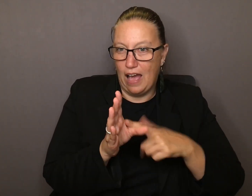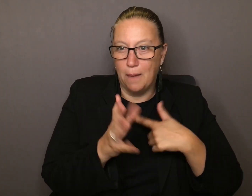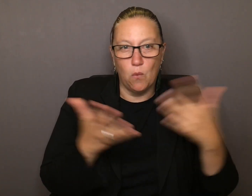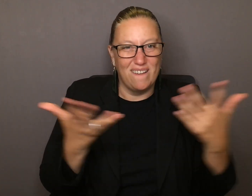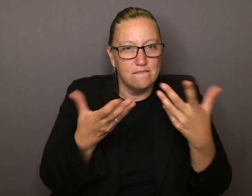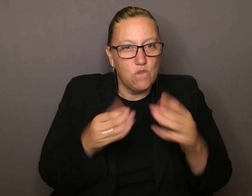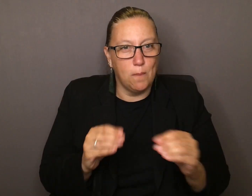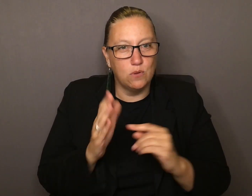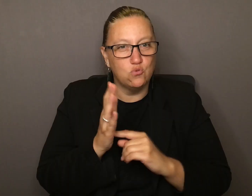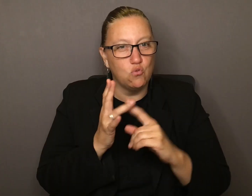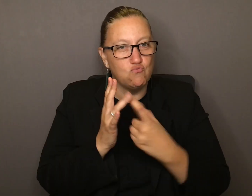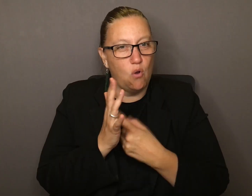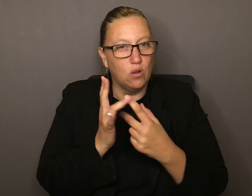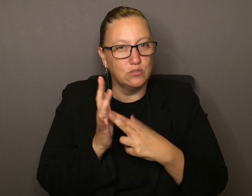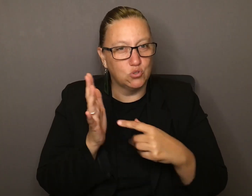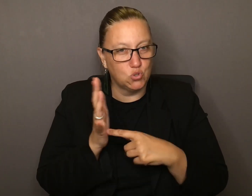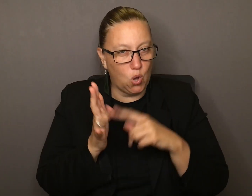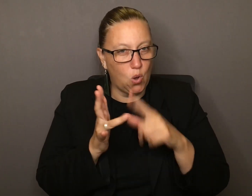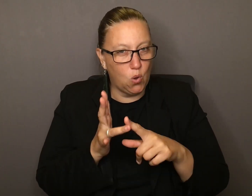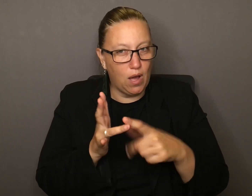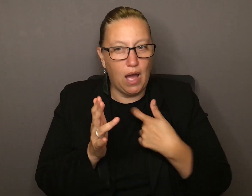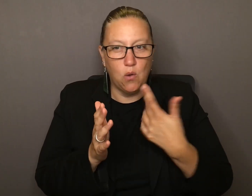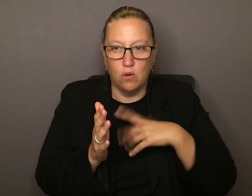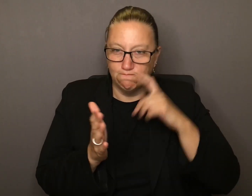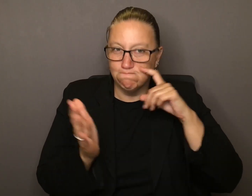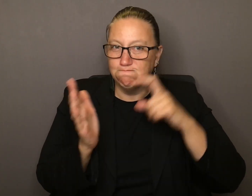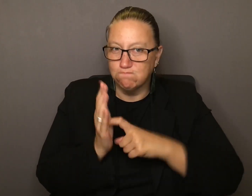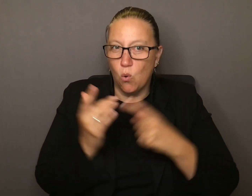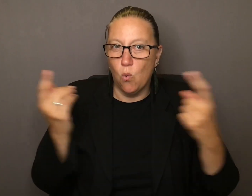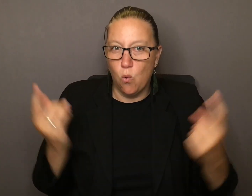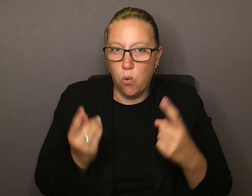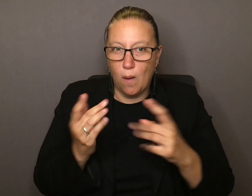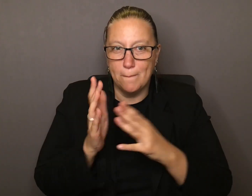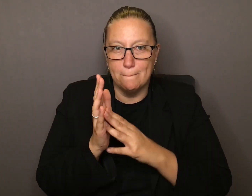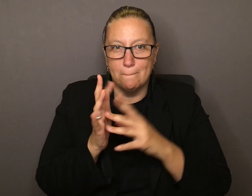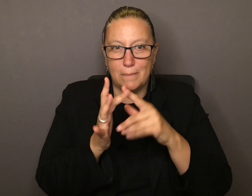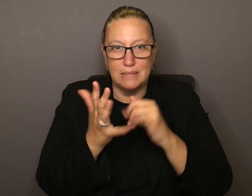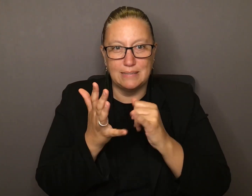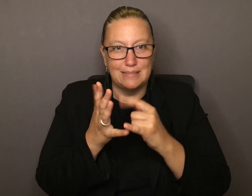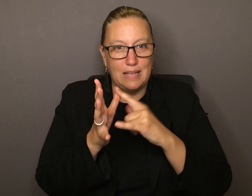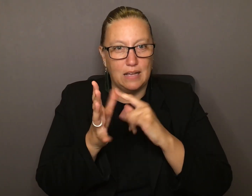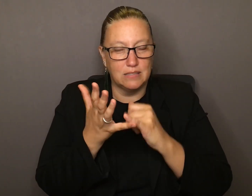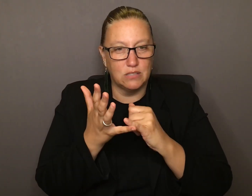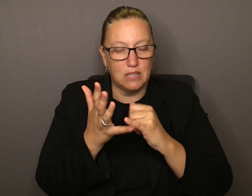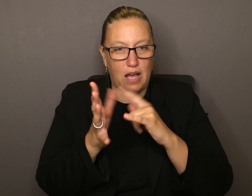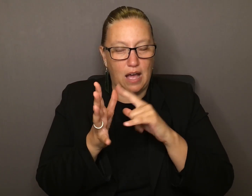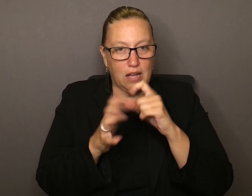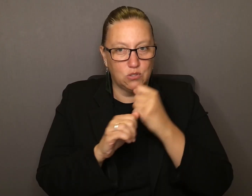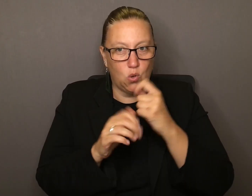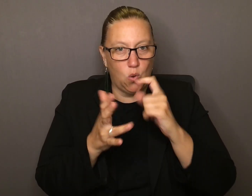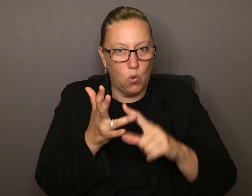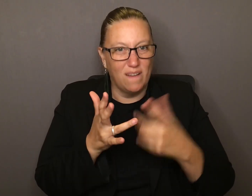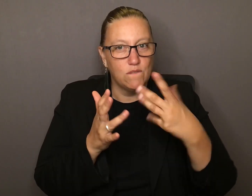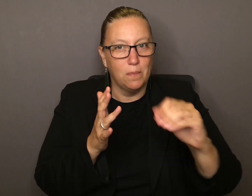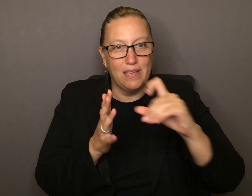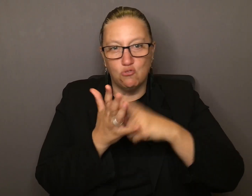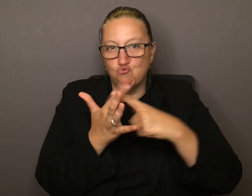and I want to acknowledge the Mississaugas of the Credit First Nation as the traditional owners of this land.